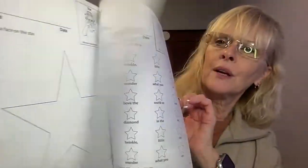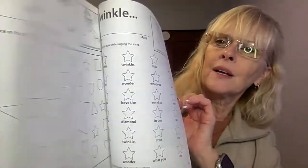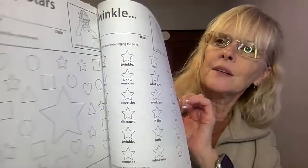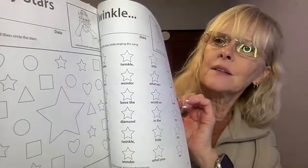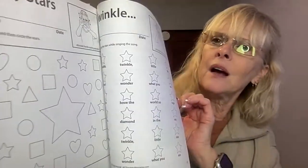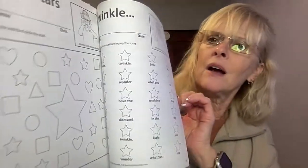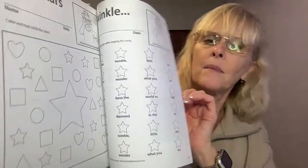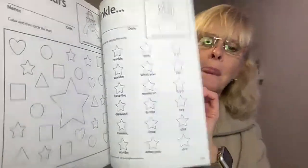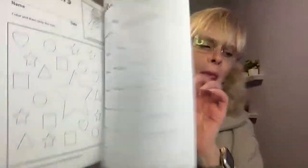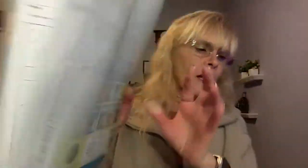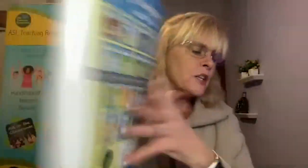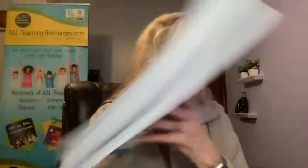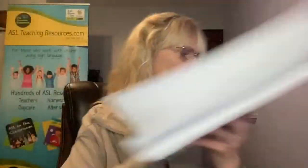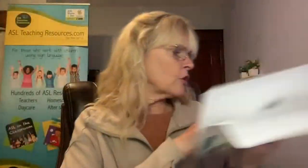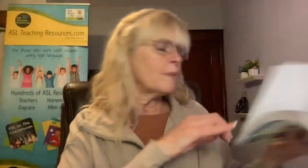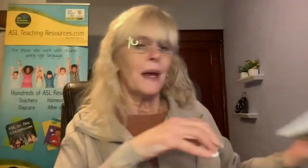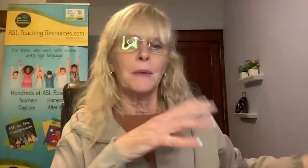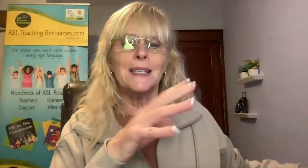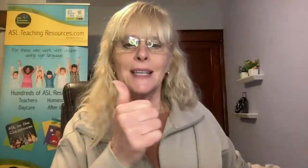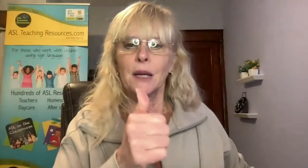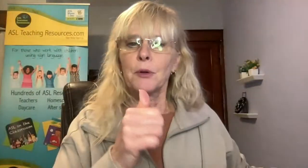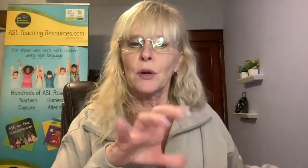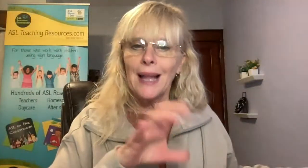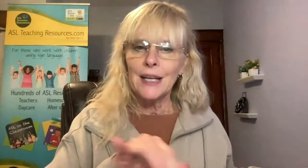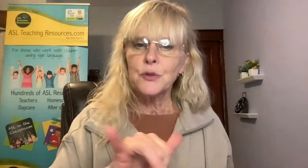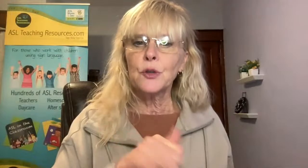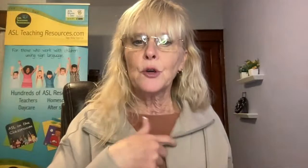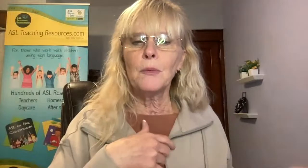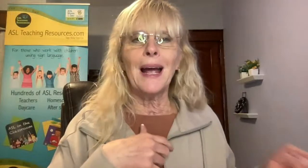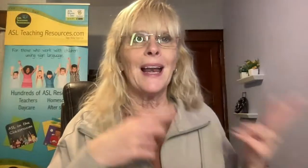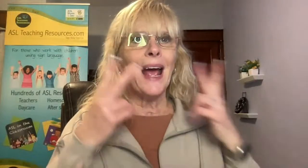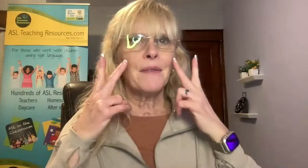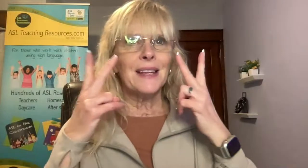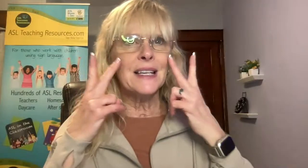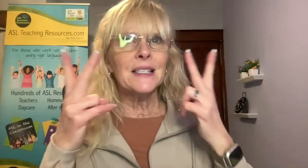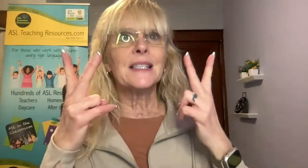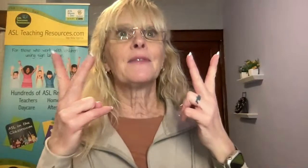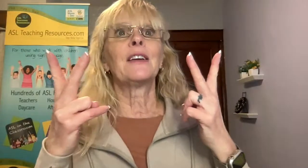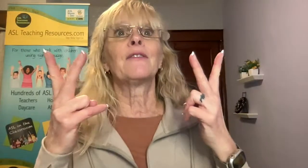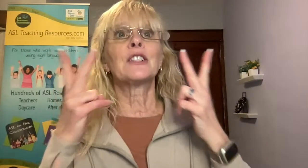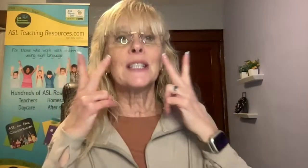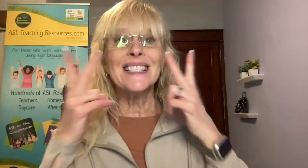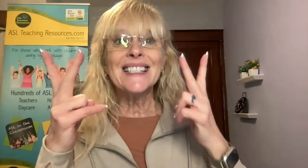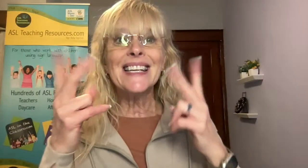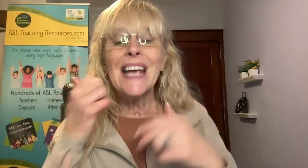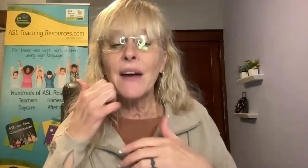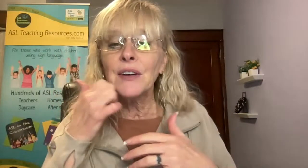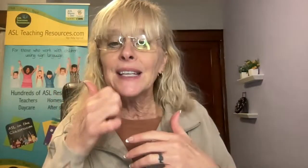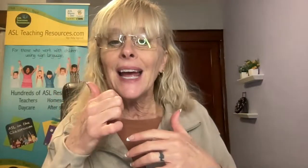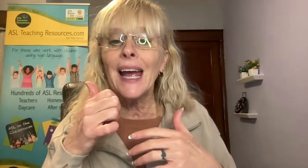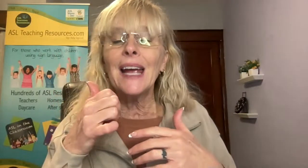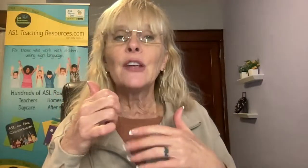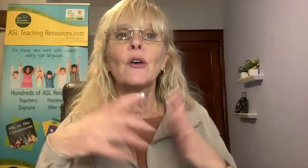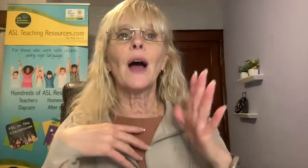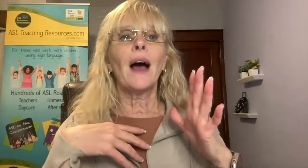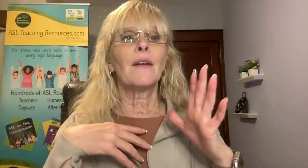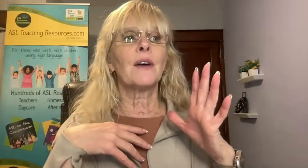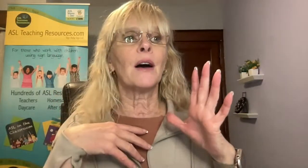it. So you'll be able to set up your classroom and have things to visually see every day. You'll have